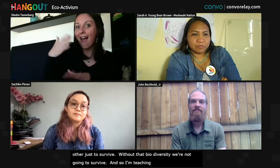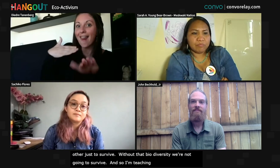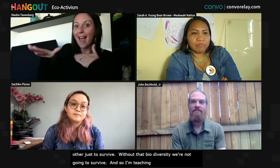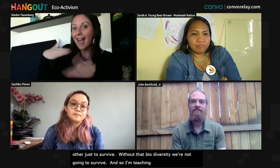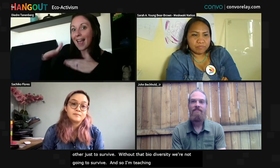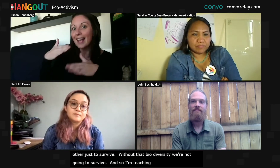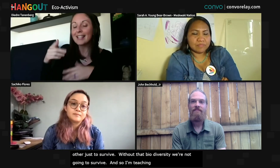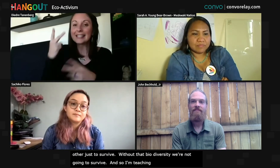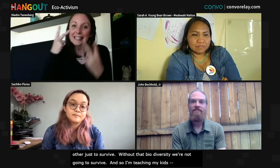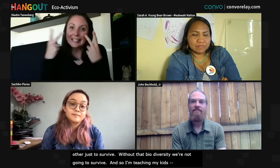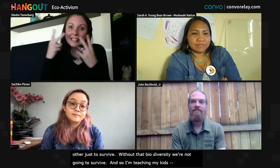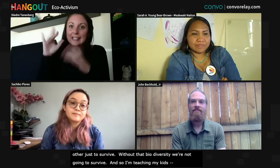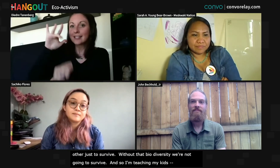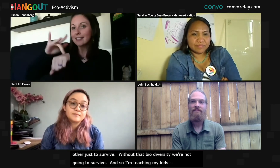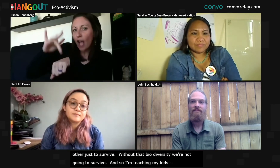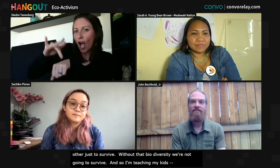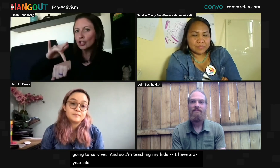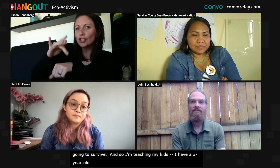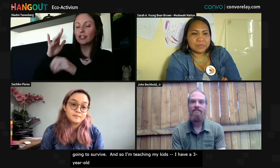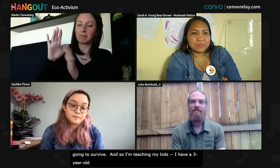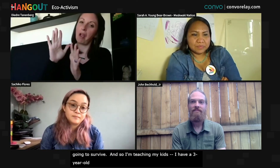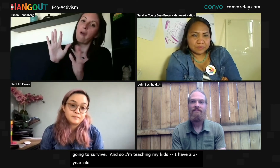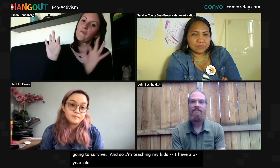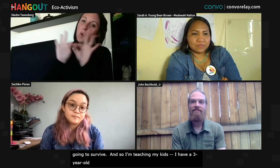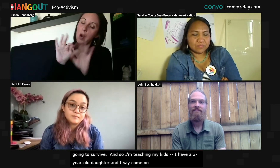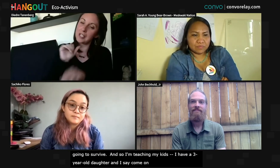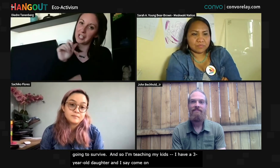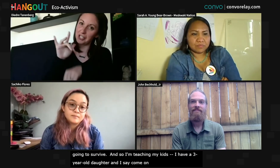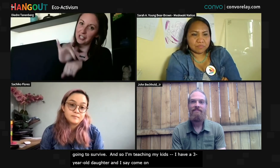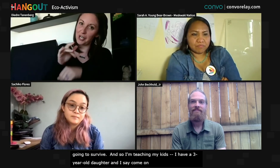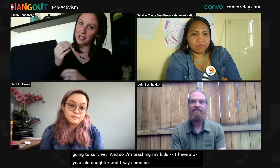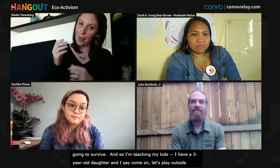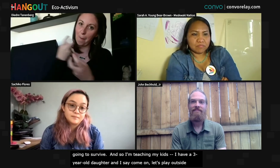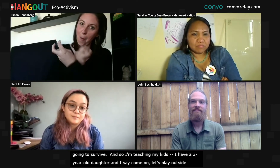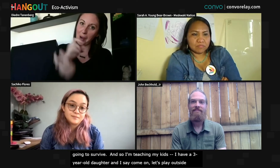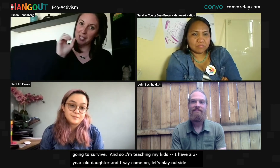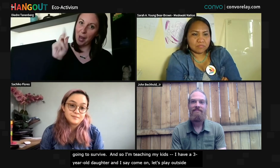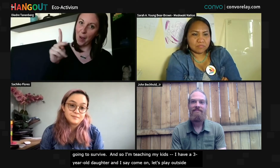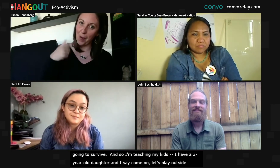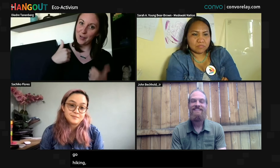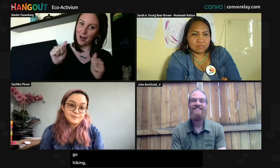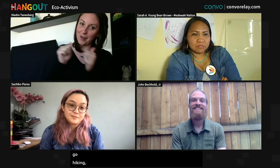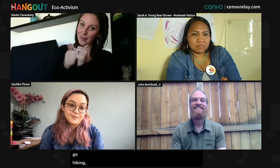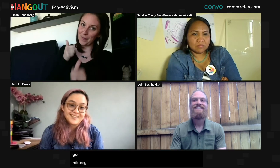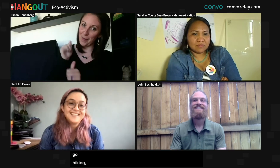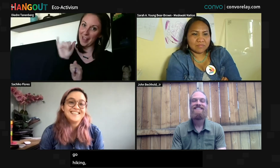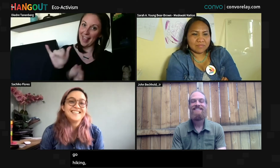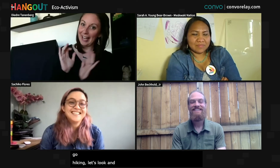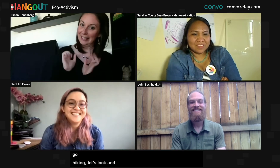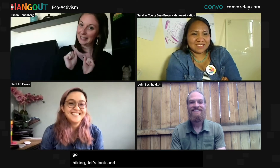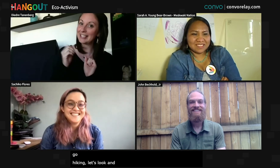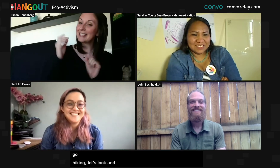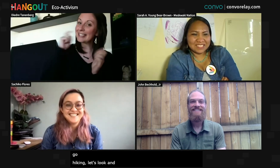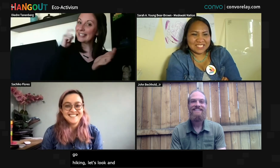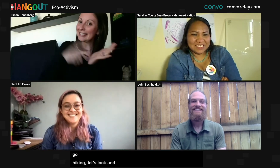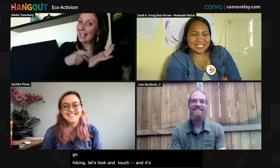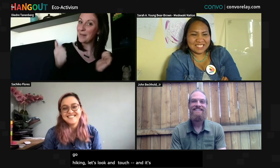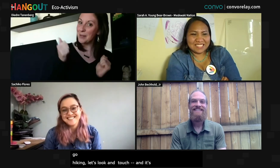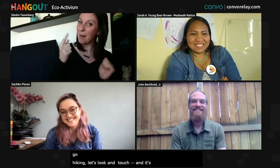I said, come on, play outside. Let's go hiking. Let's look, let's touch. And of course, it's important not to touch the poison oak. We try to avoid